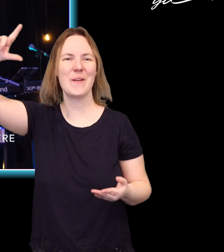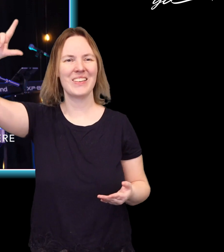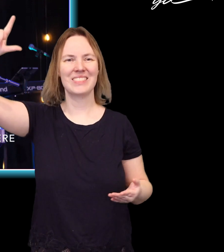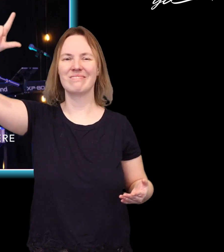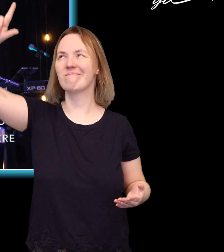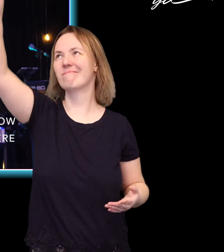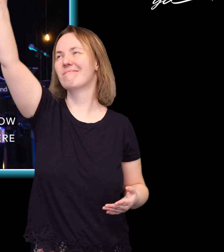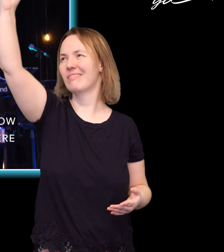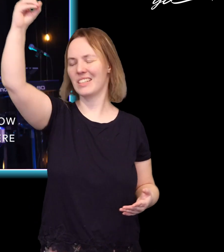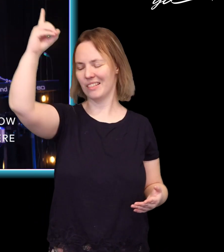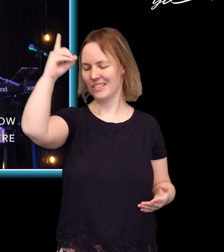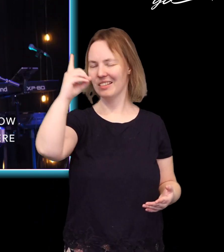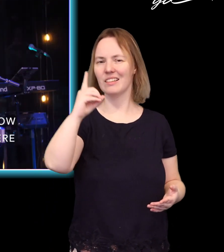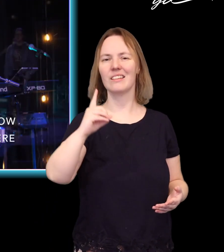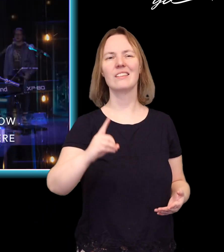Lord.